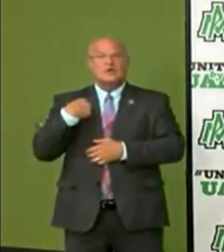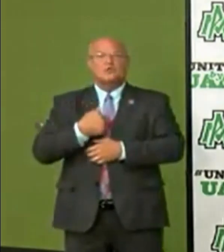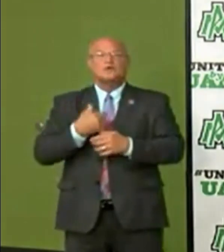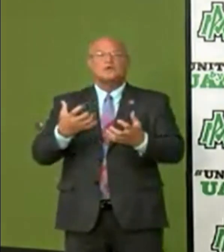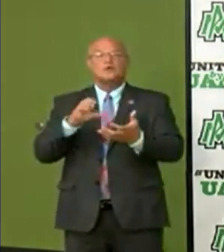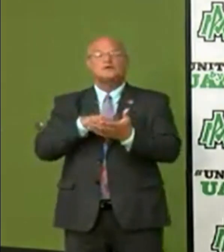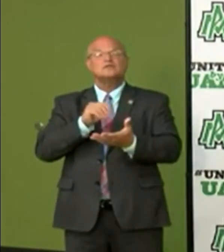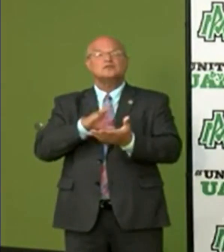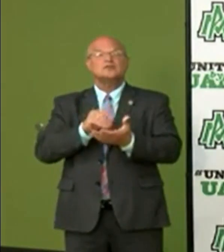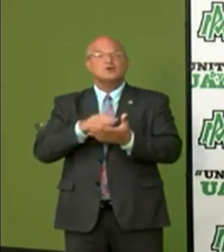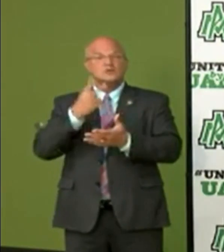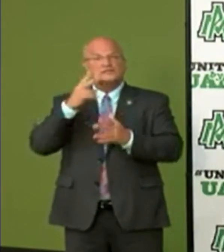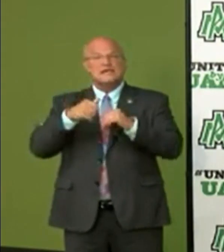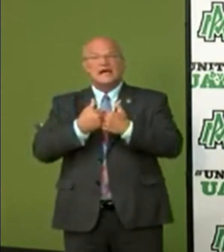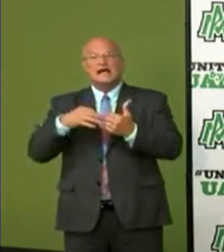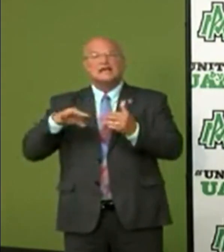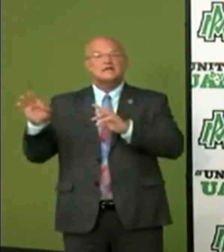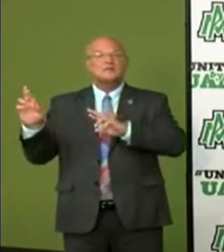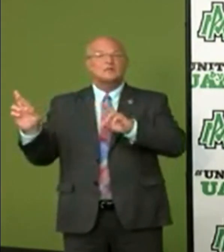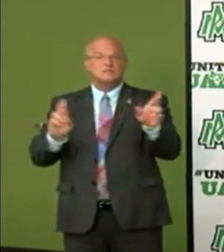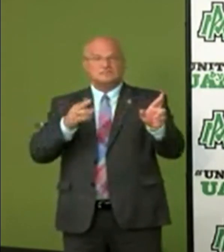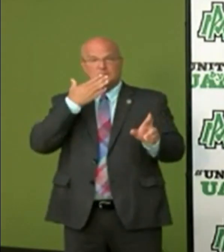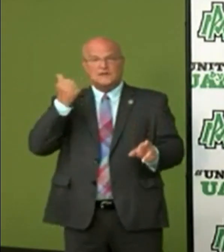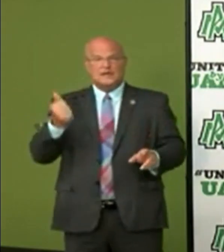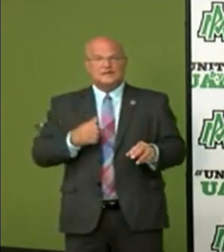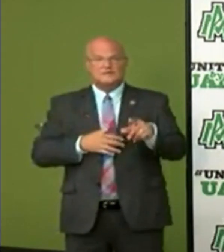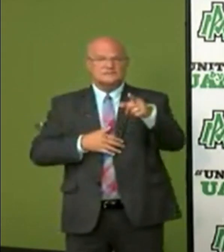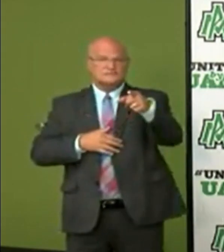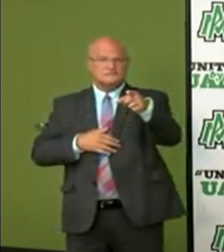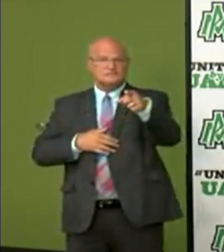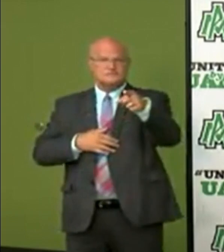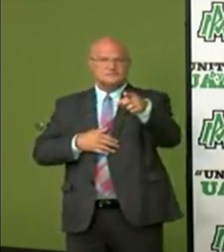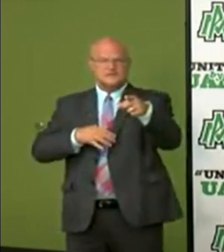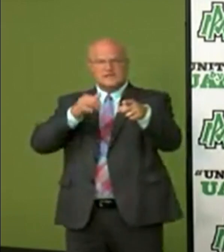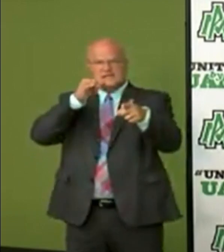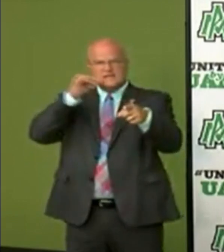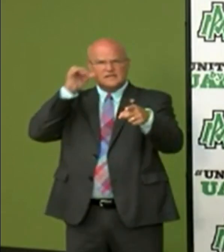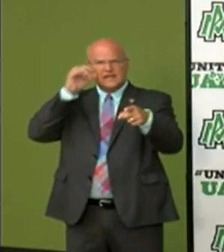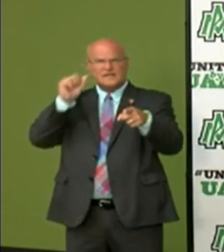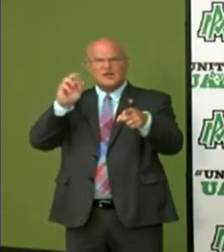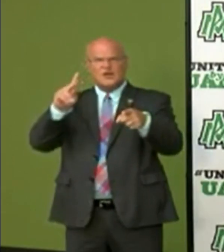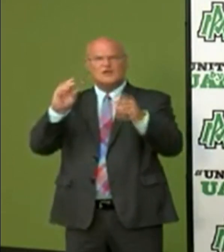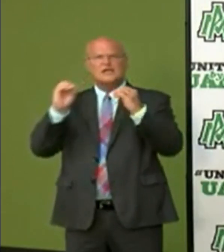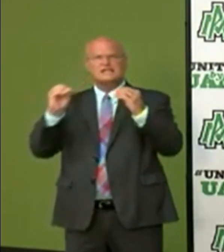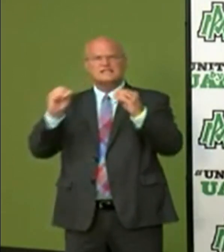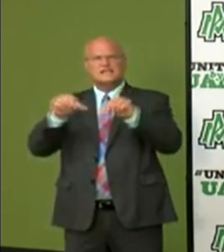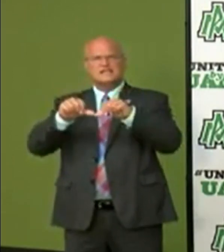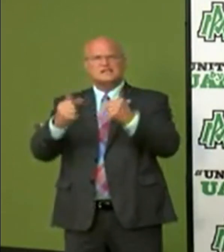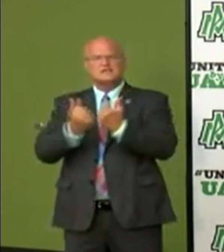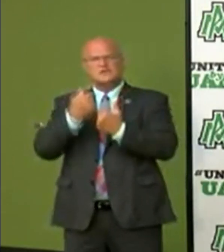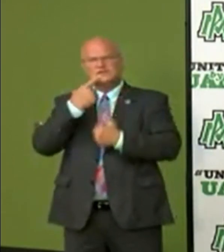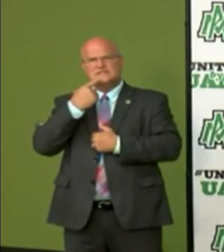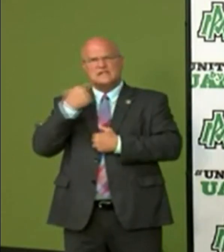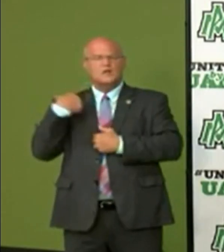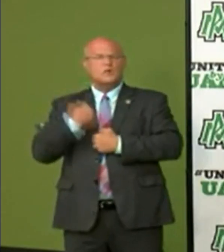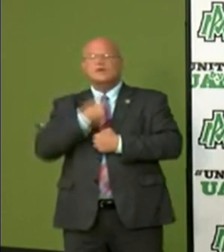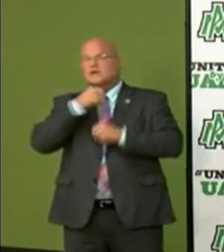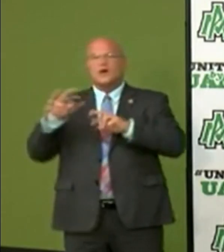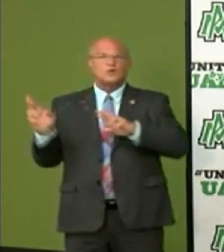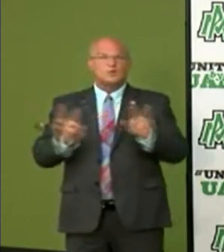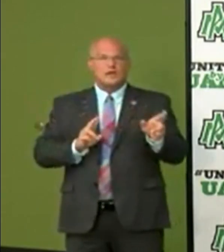want to learn and to see how we can be better prepared. And speaking on that, yesterday the Arkansas Education Association said, quote, "We're not